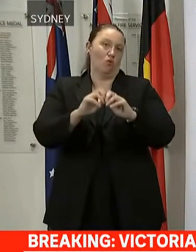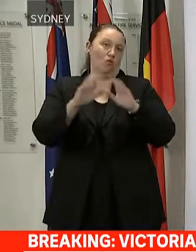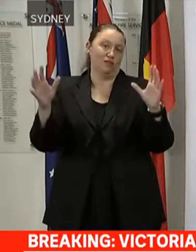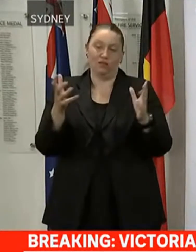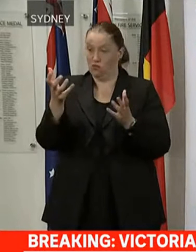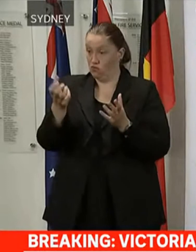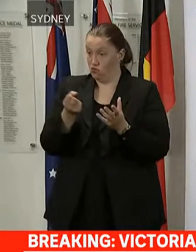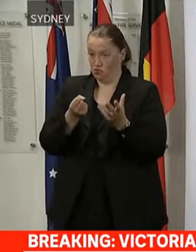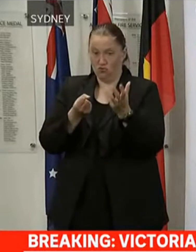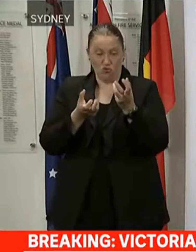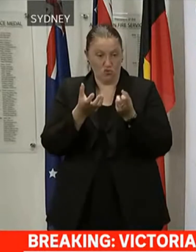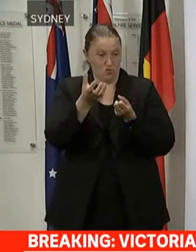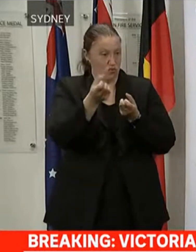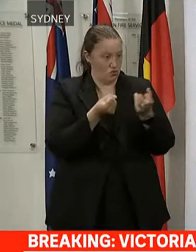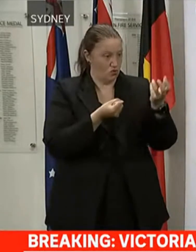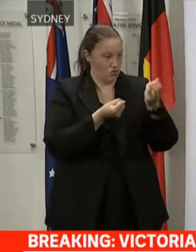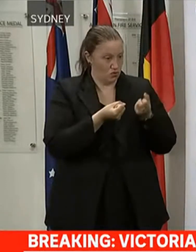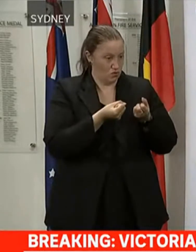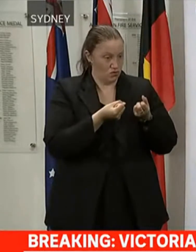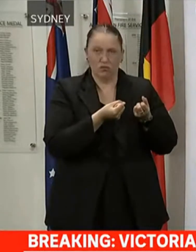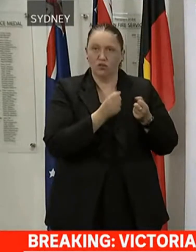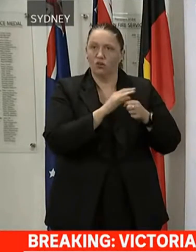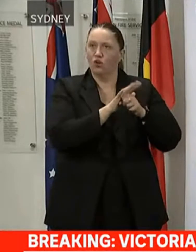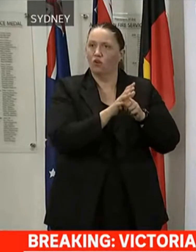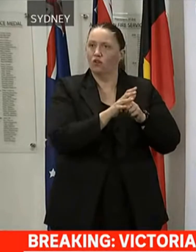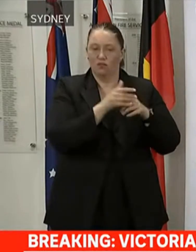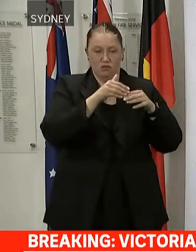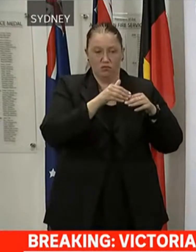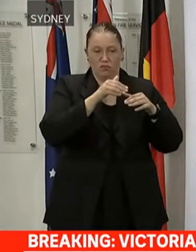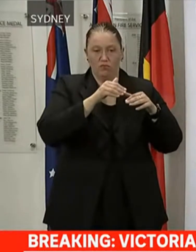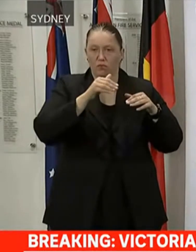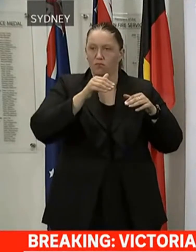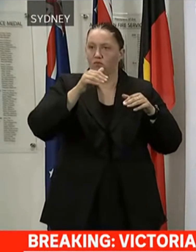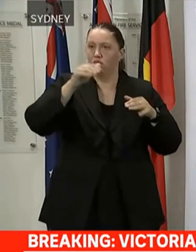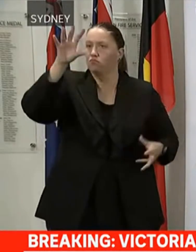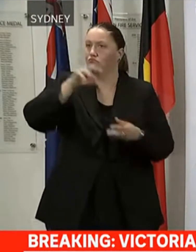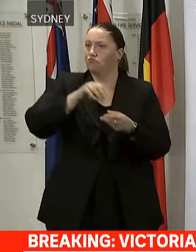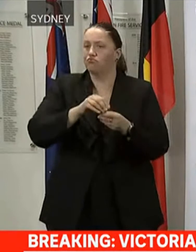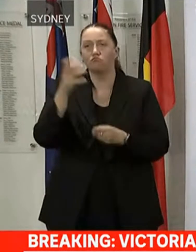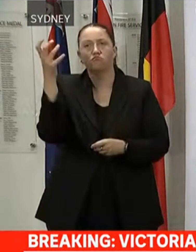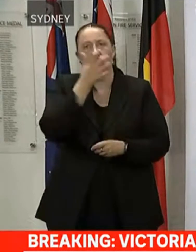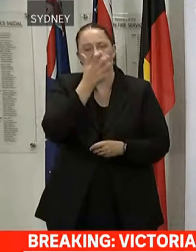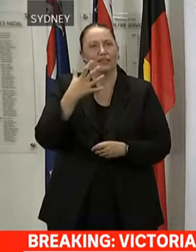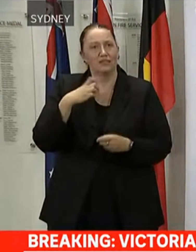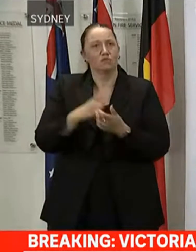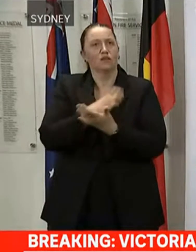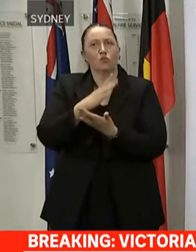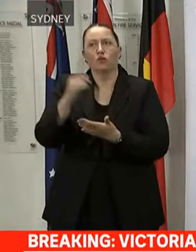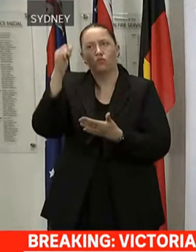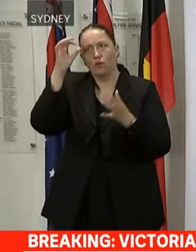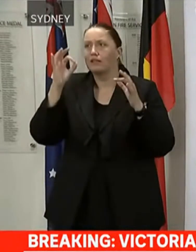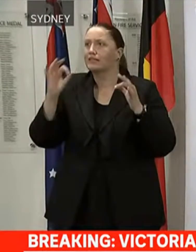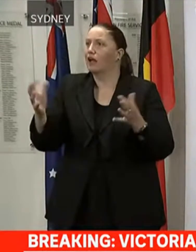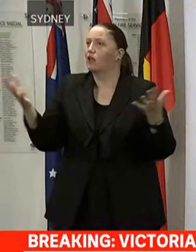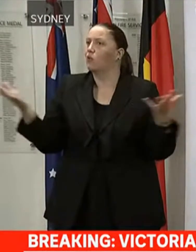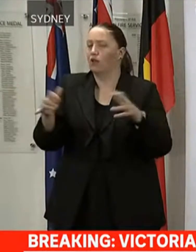over a number of weeks, our level of concern increases to make sure that we've captured all of these sources where the